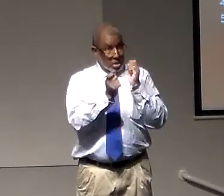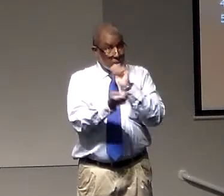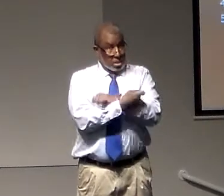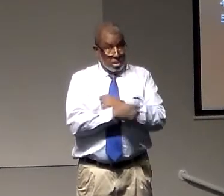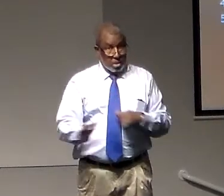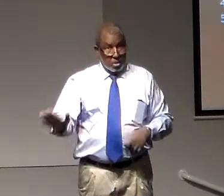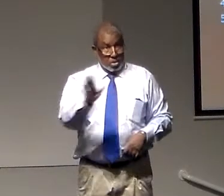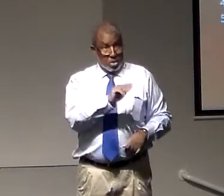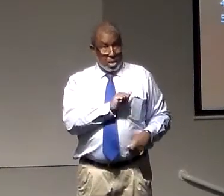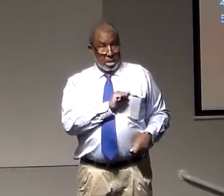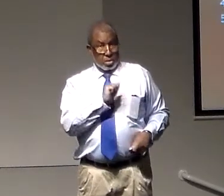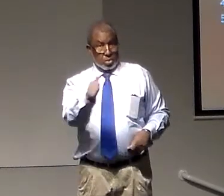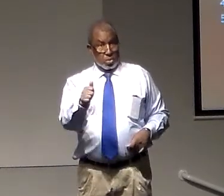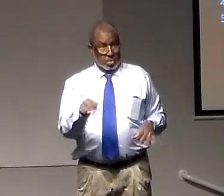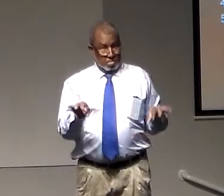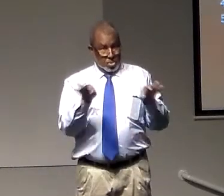Will you help me